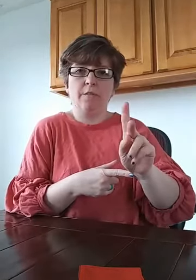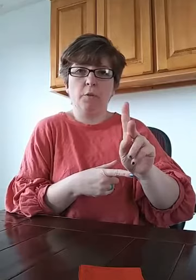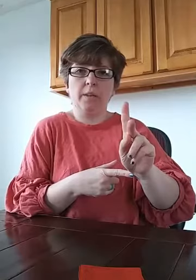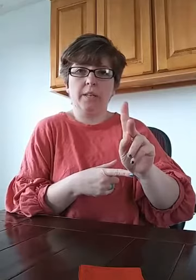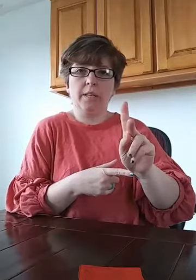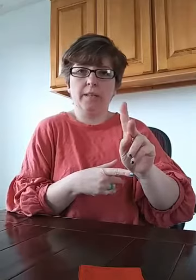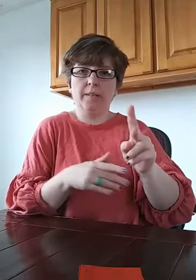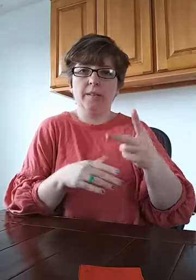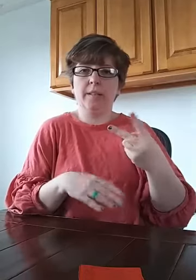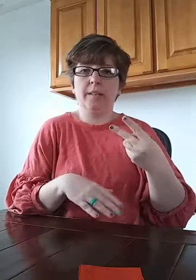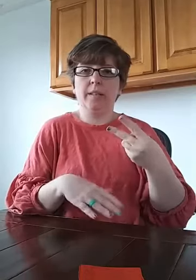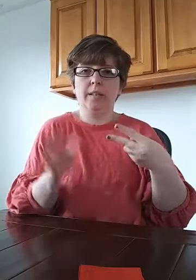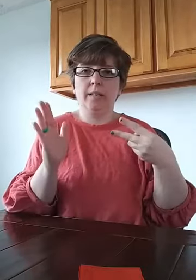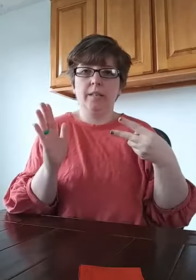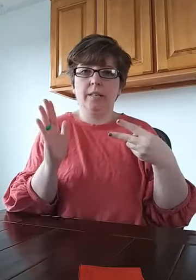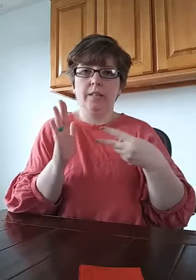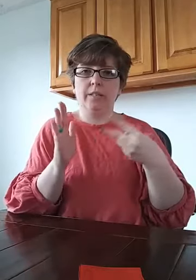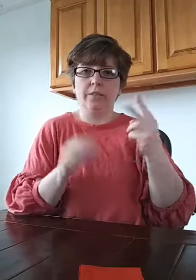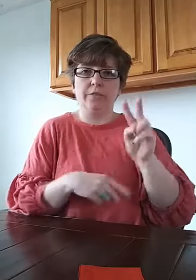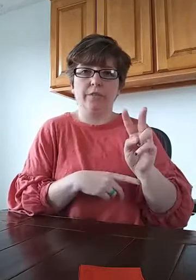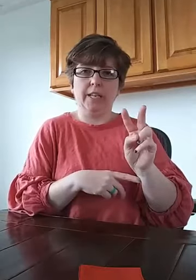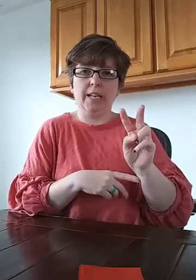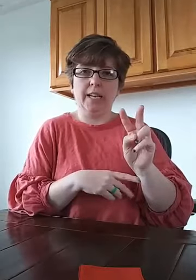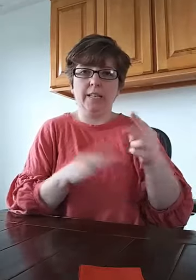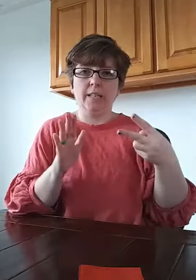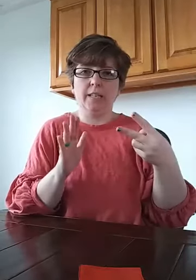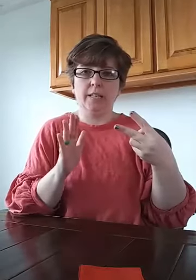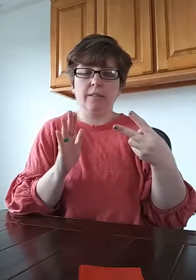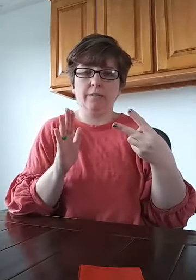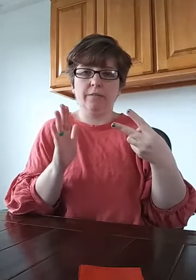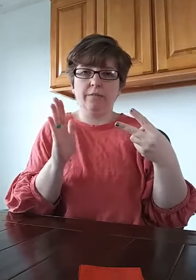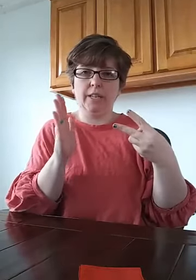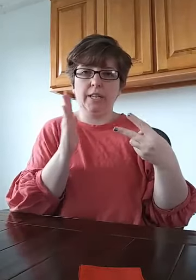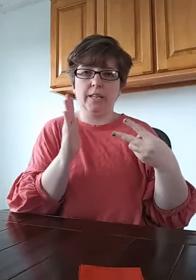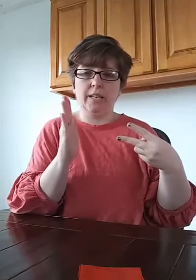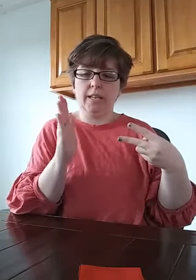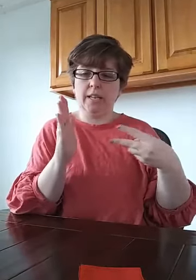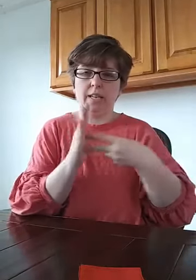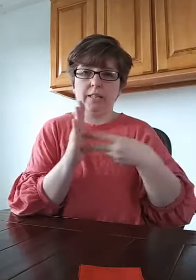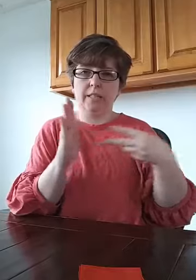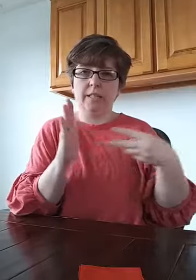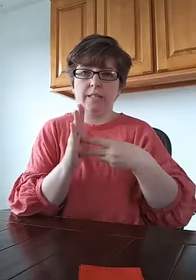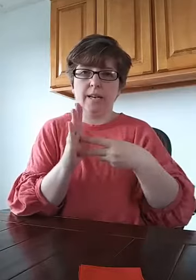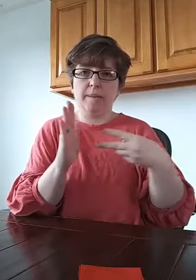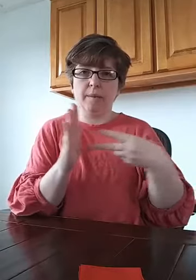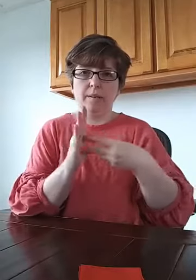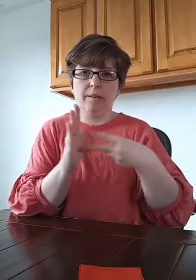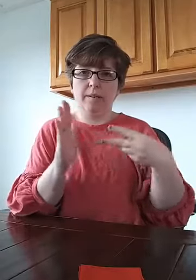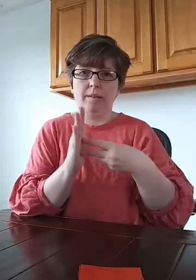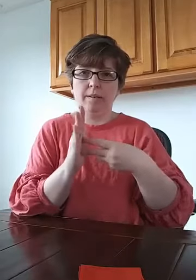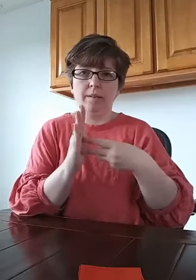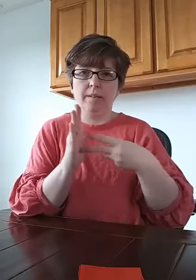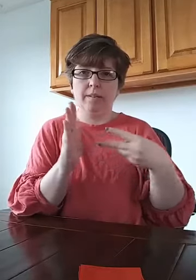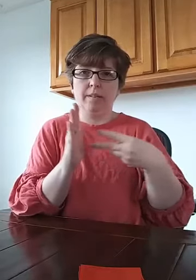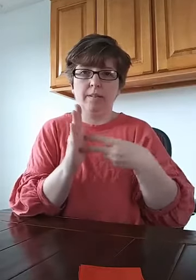fork fork it's your V hand or V and it's going to stab your